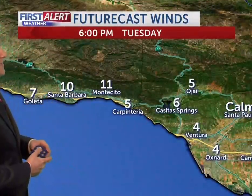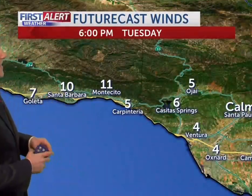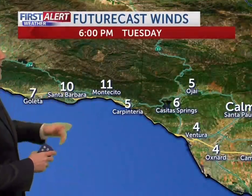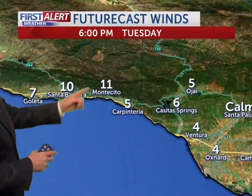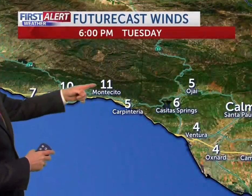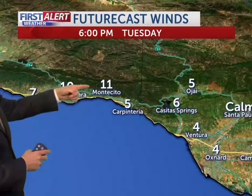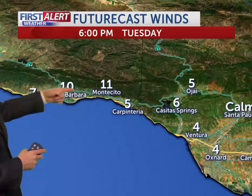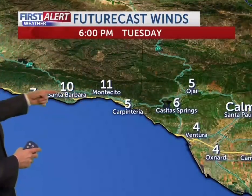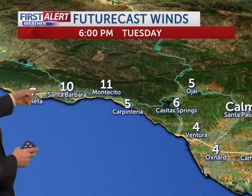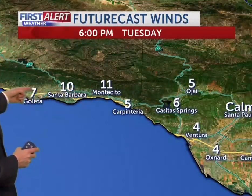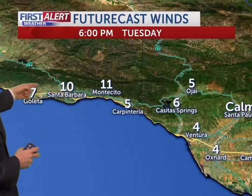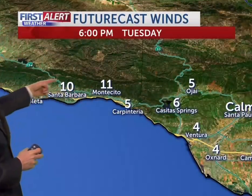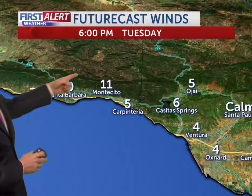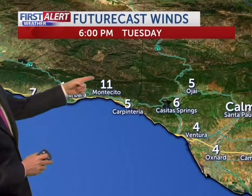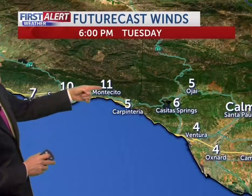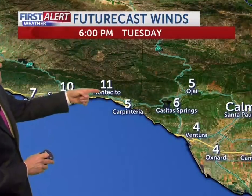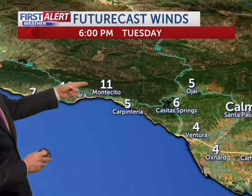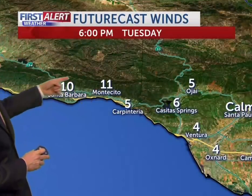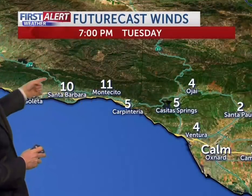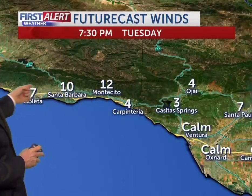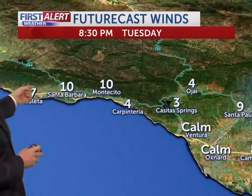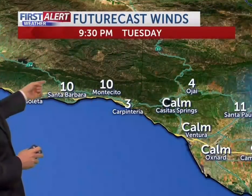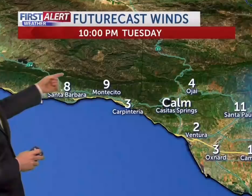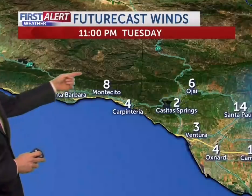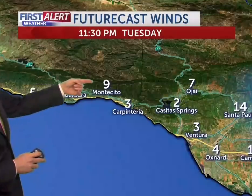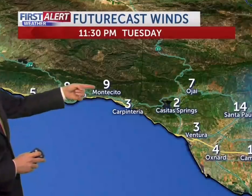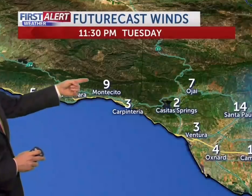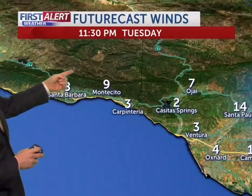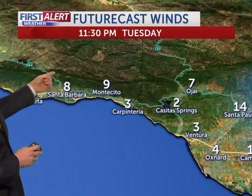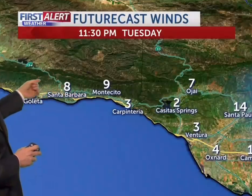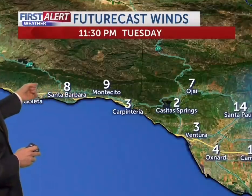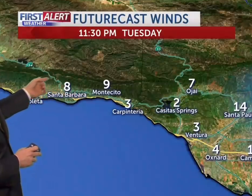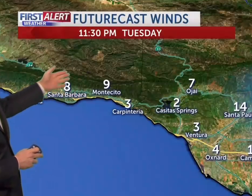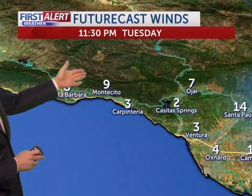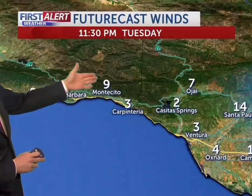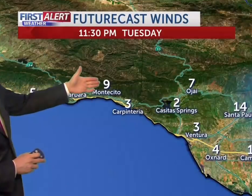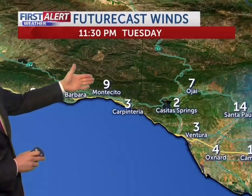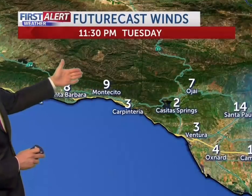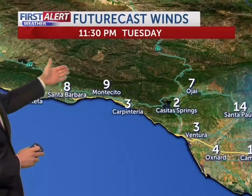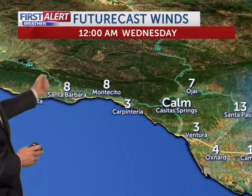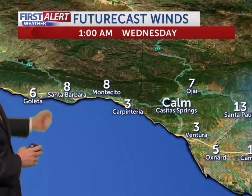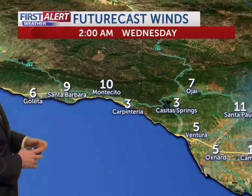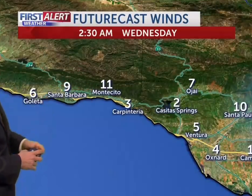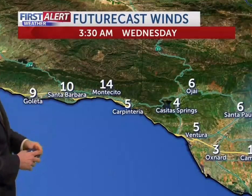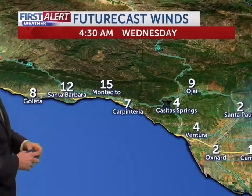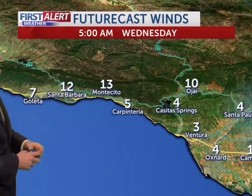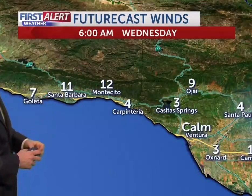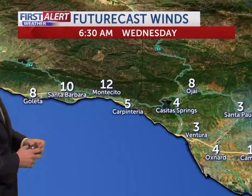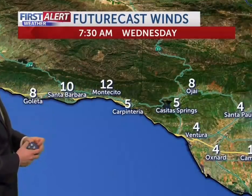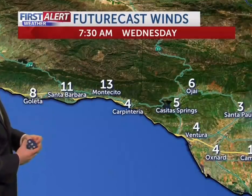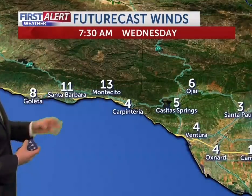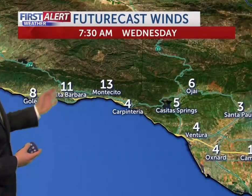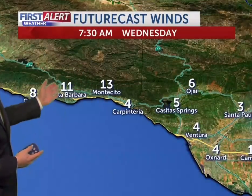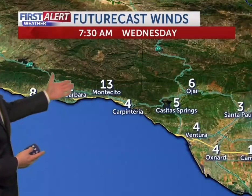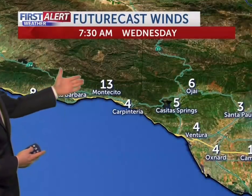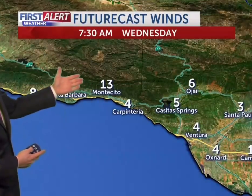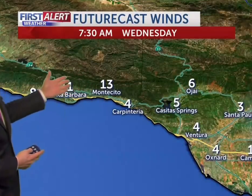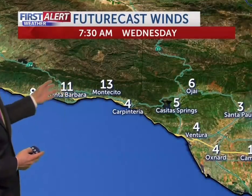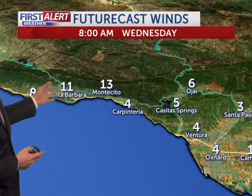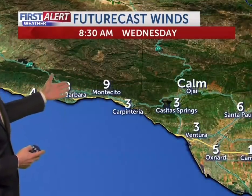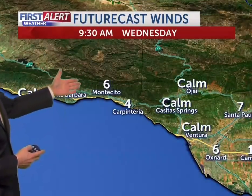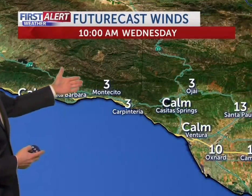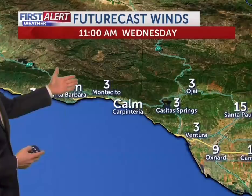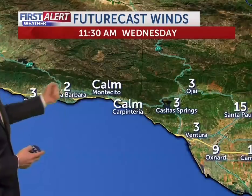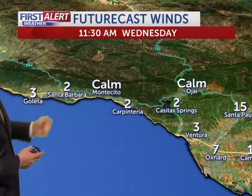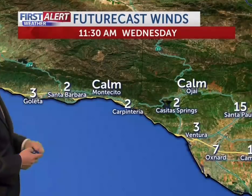Futurecast wind product. Again, this evening the wind speeds could be some strong to maybe gusty at times out there. You can see through